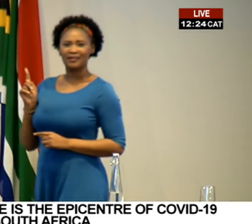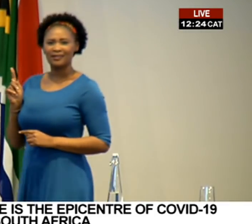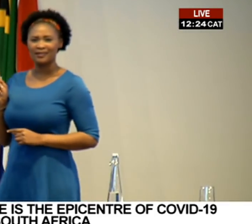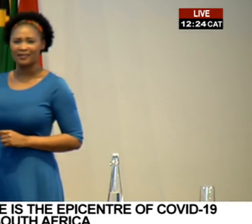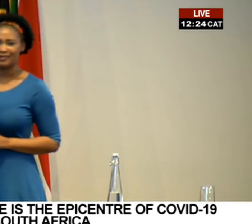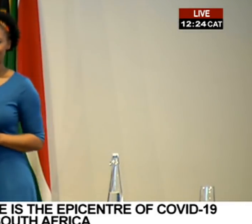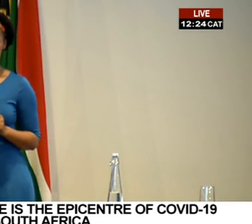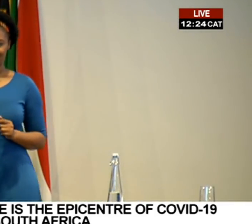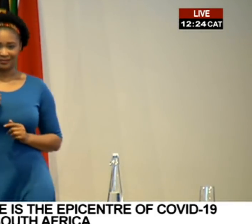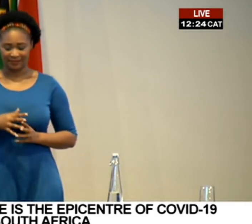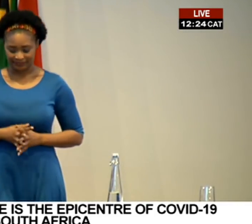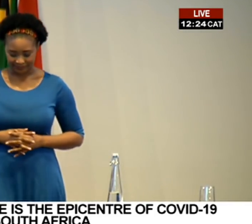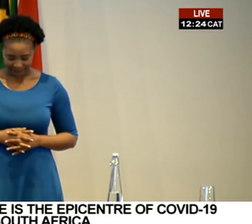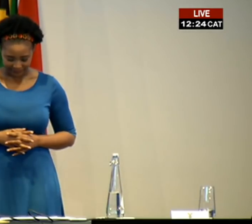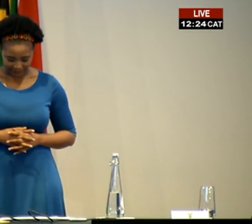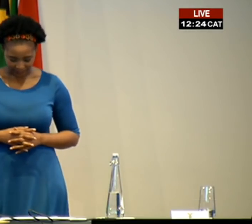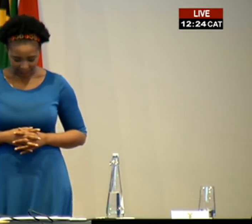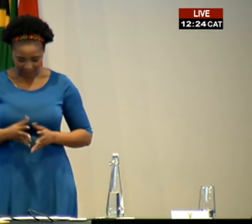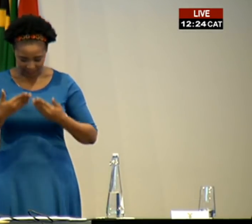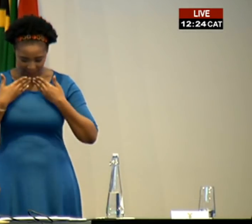Let me take this opportunity to